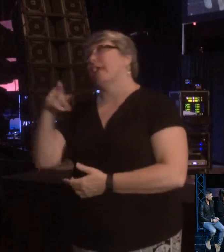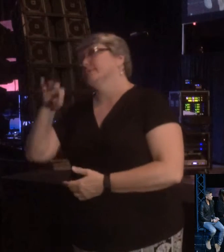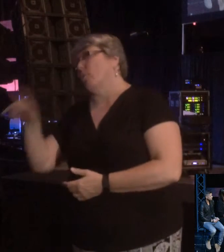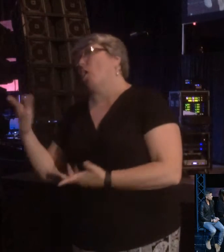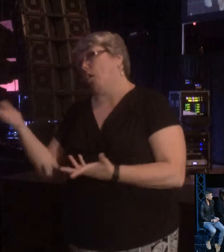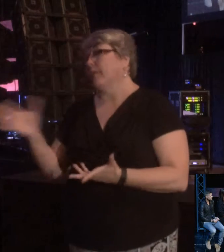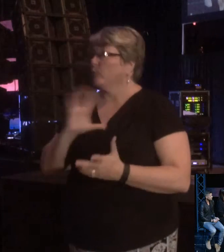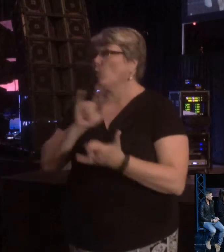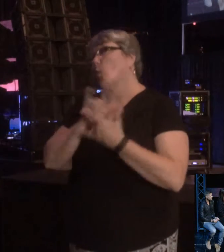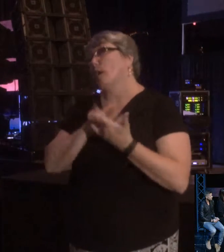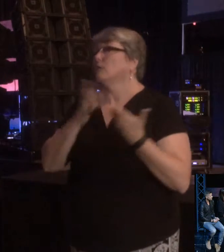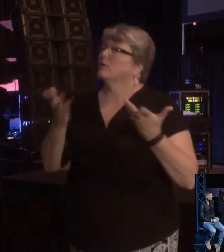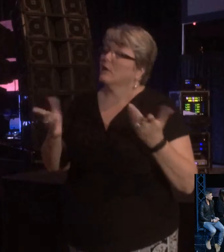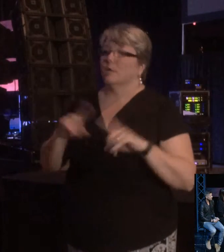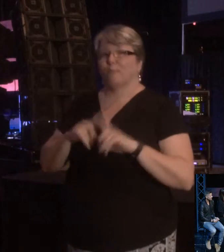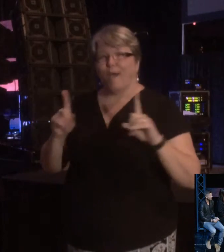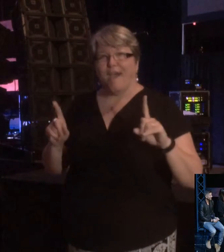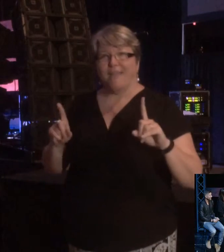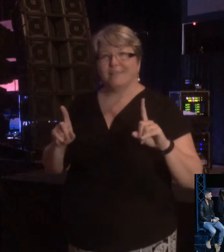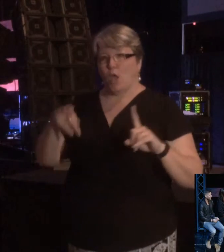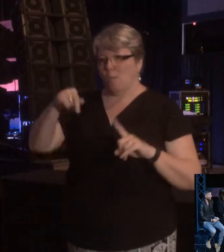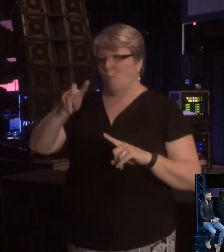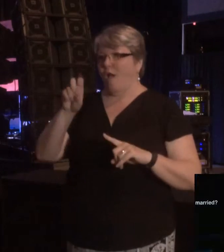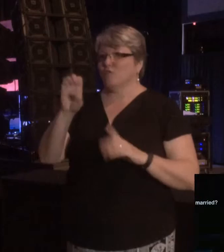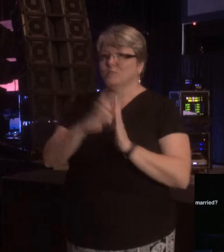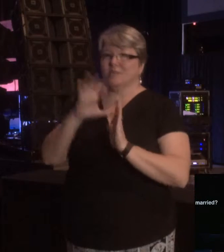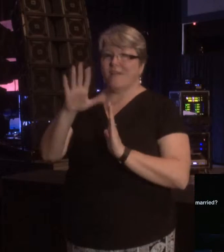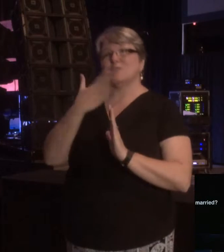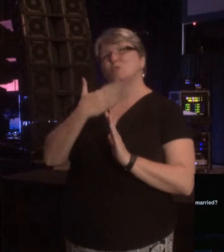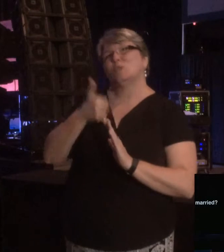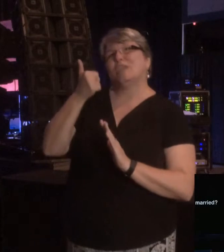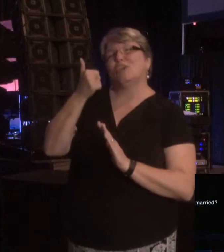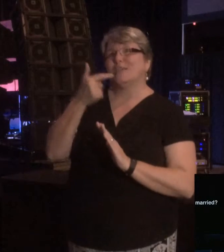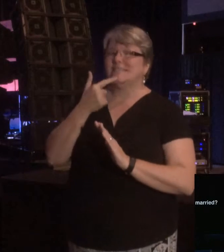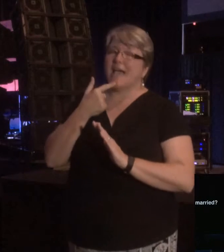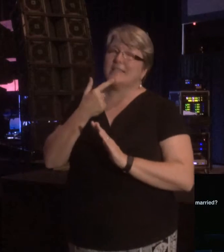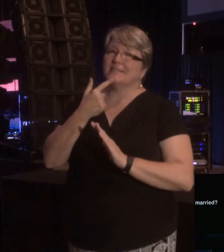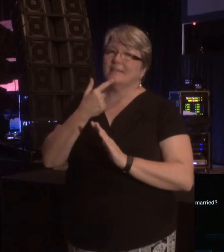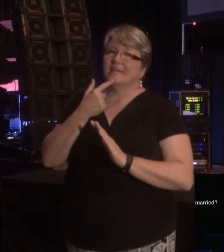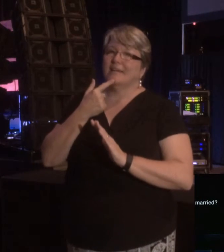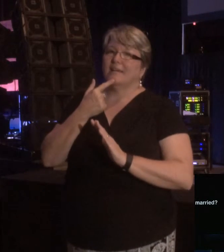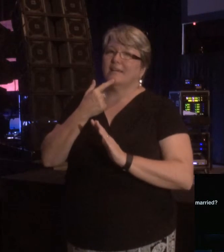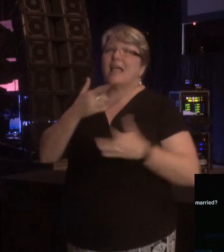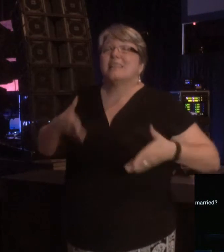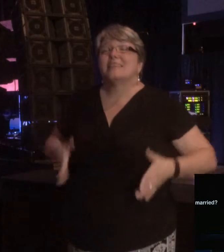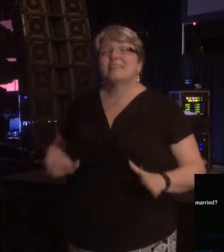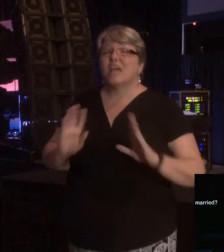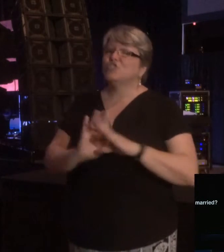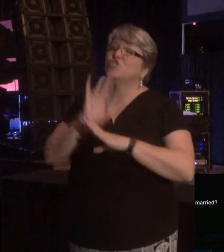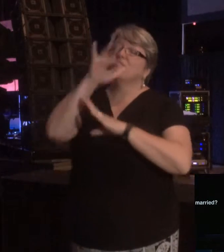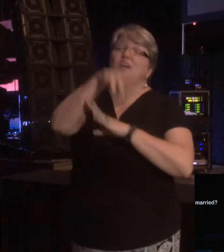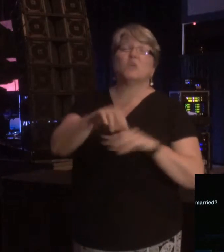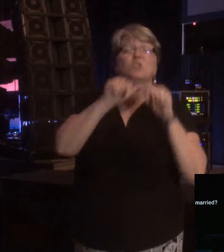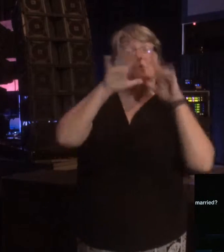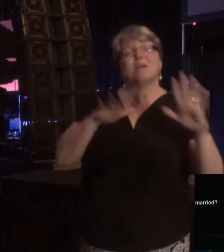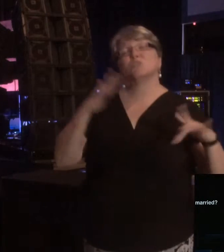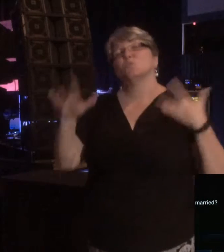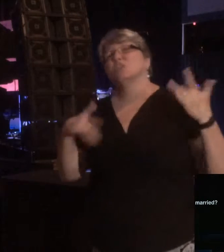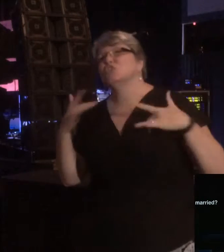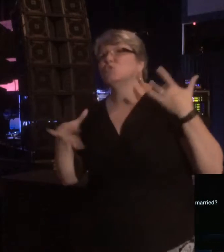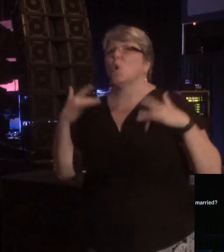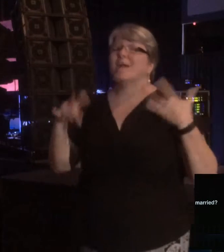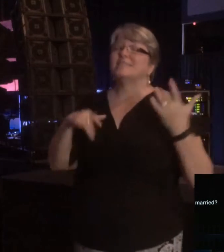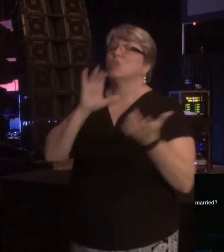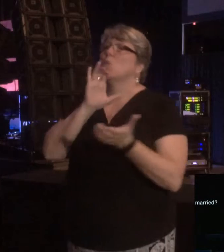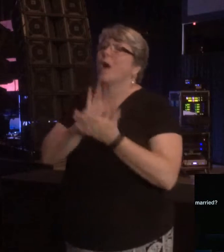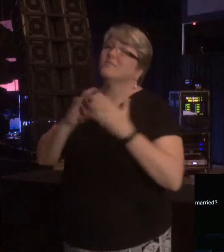along in dating, and like I said, I was flying in to meet with her, I would preach, on Monday nights, and then we would get in the car and